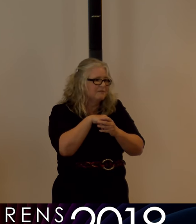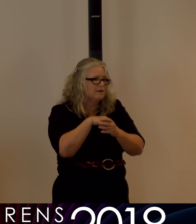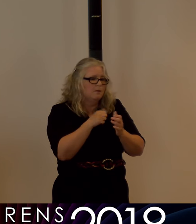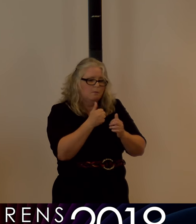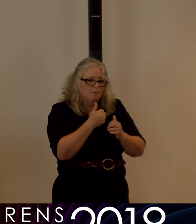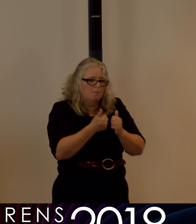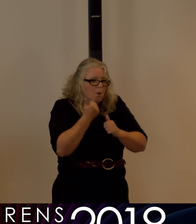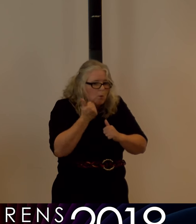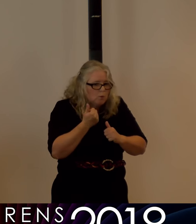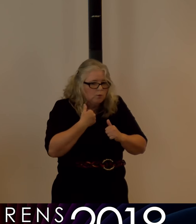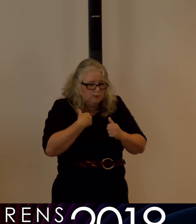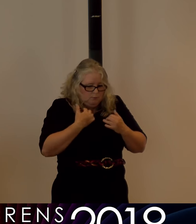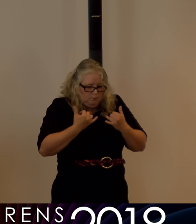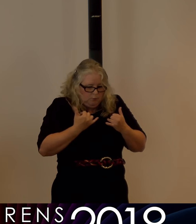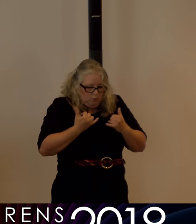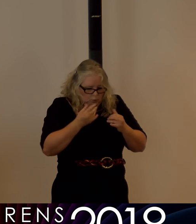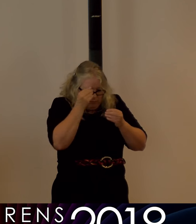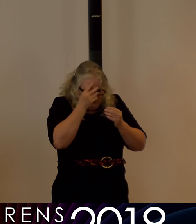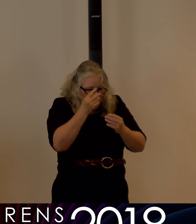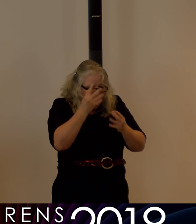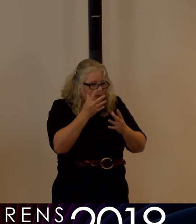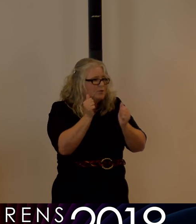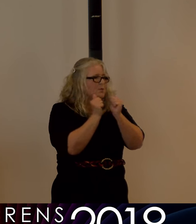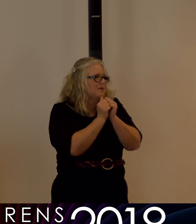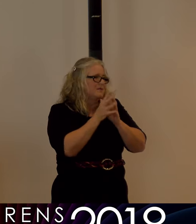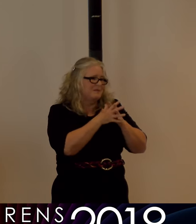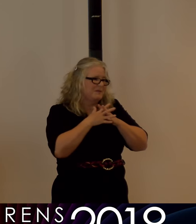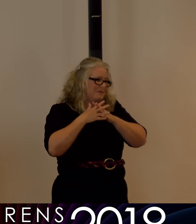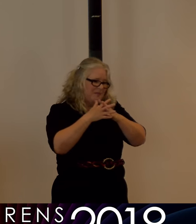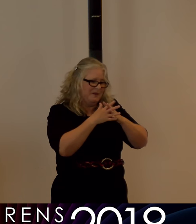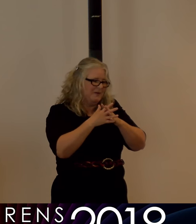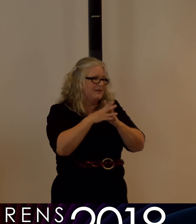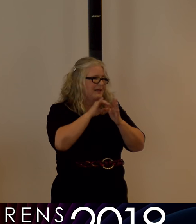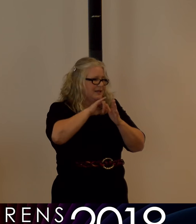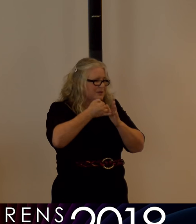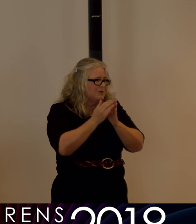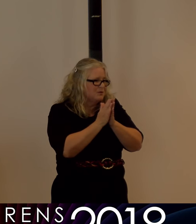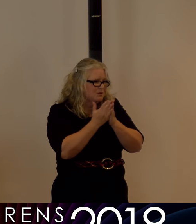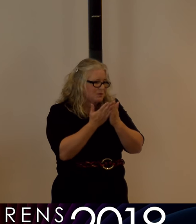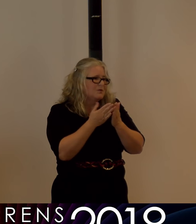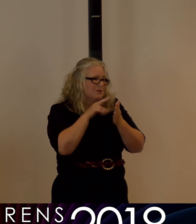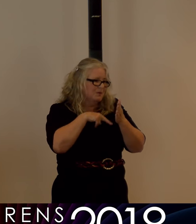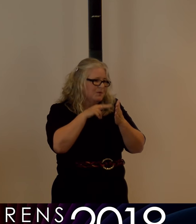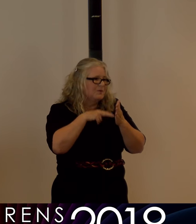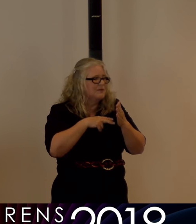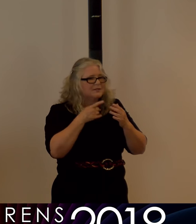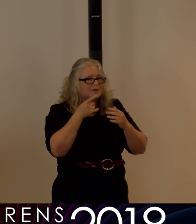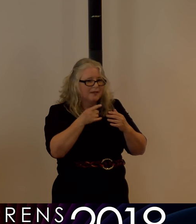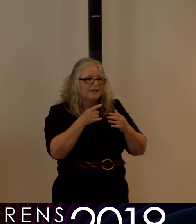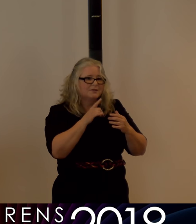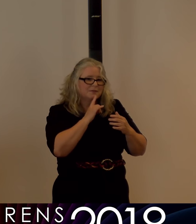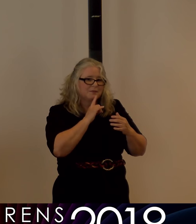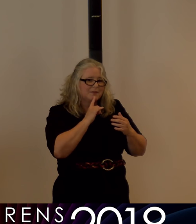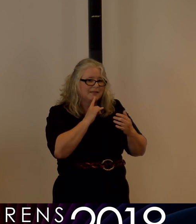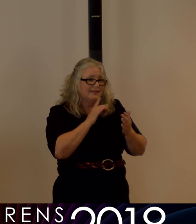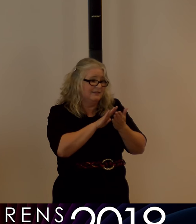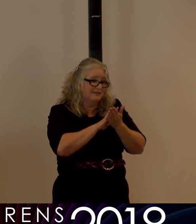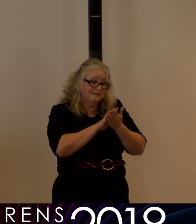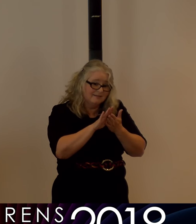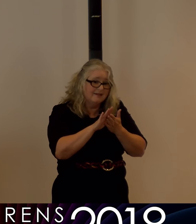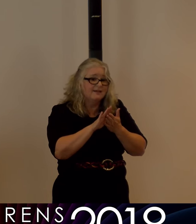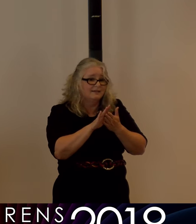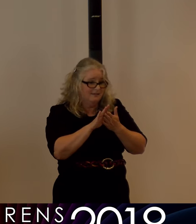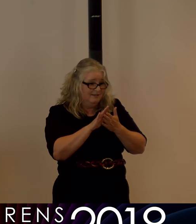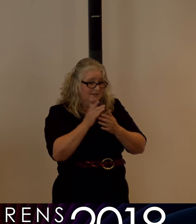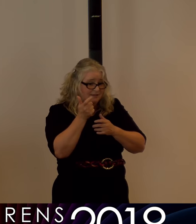up-to-date information is in this issue in the American Journal. So that's a shameless plug for a really nice issue that we put together this